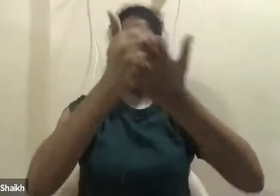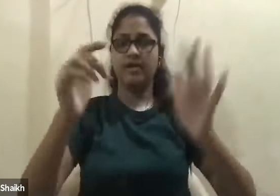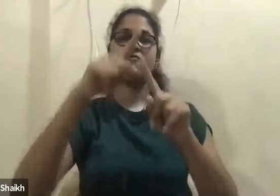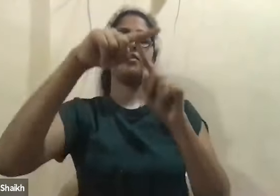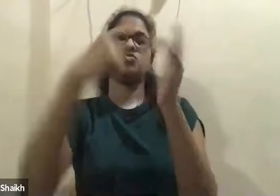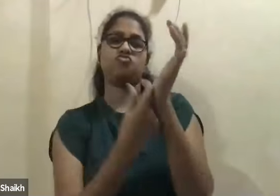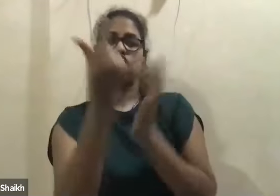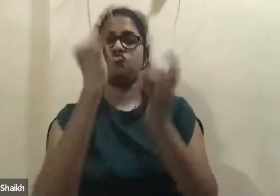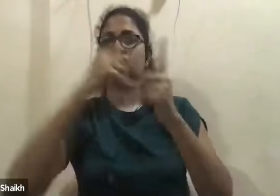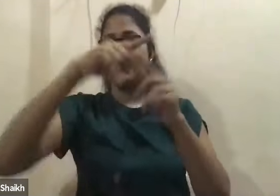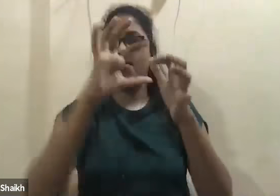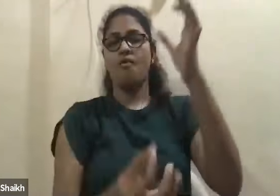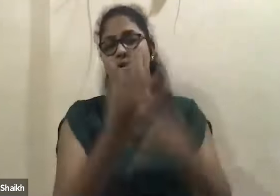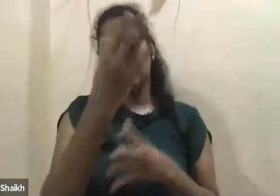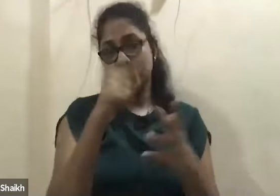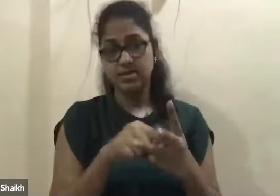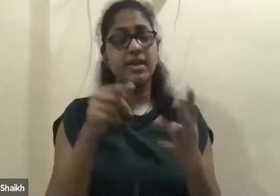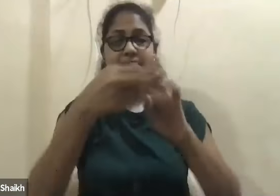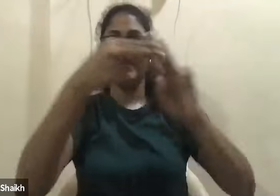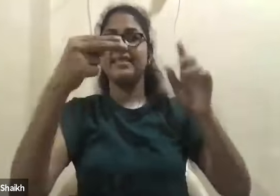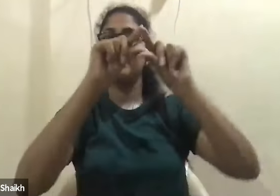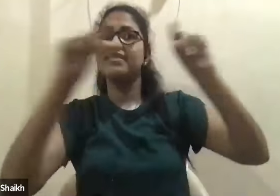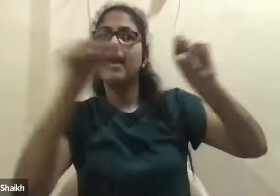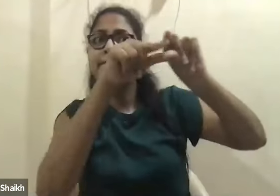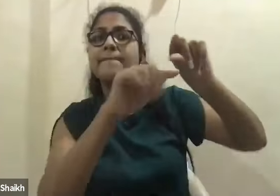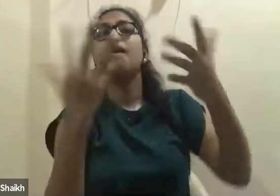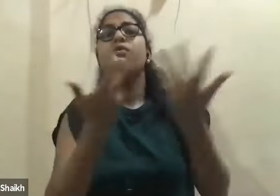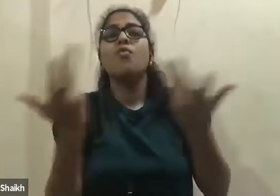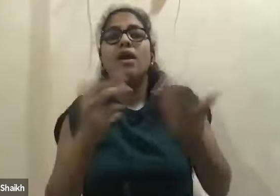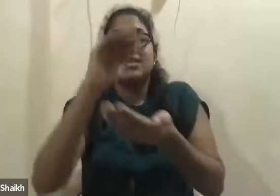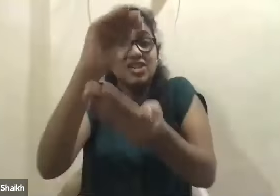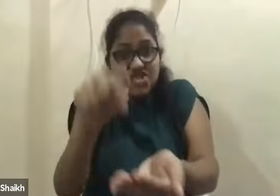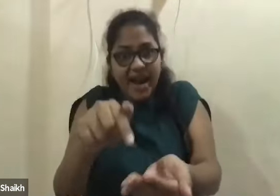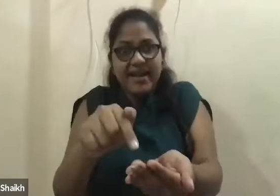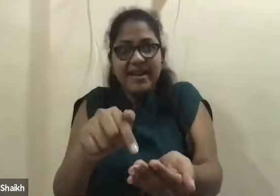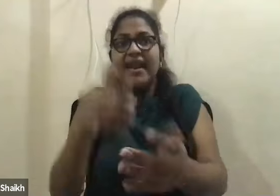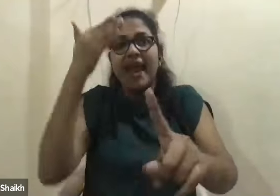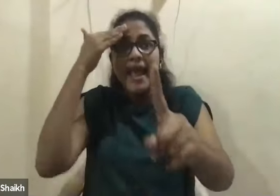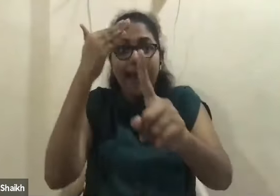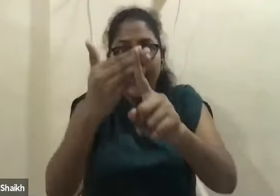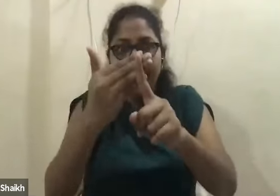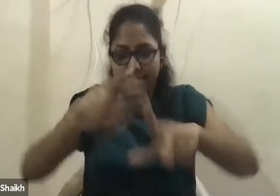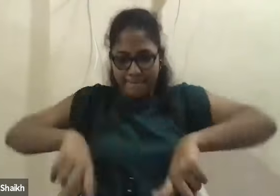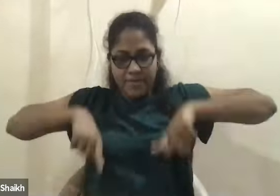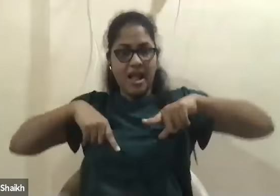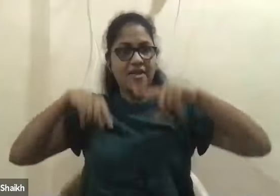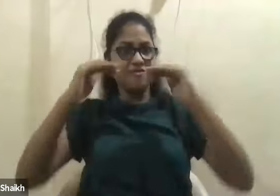it is to basically safeguard his interests, his standard of living. So